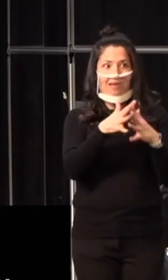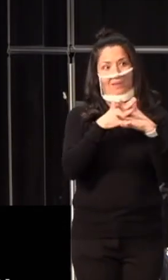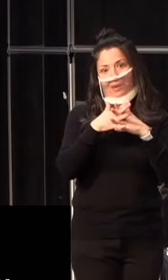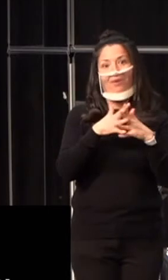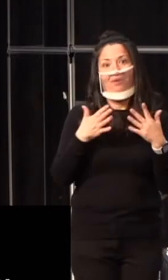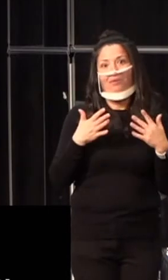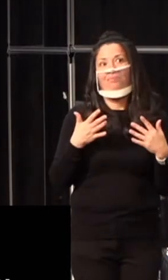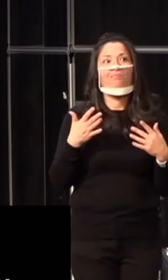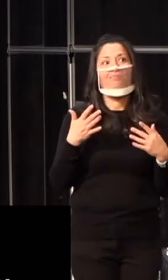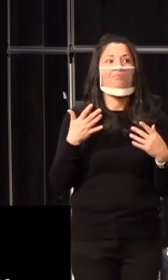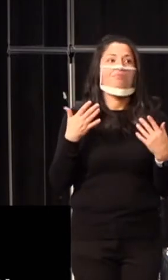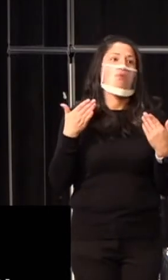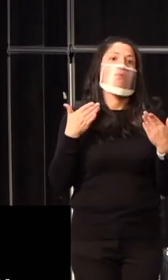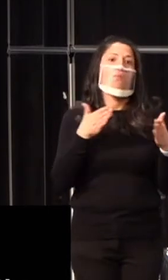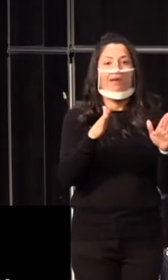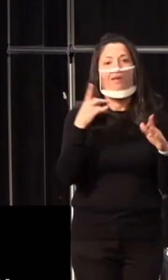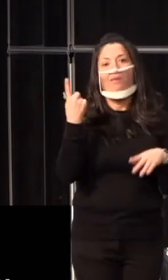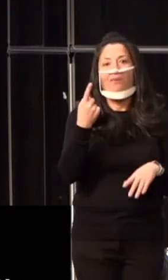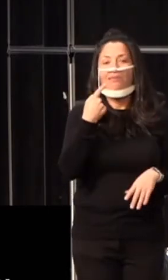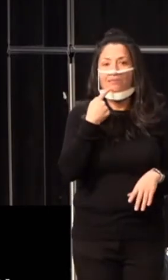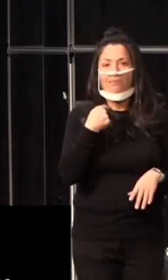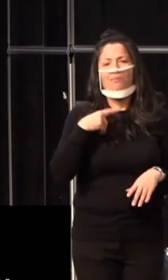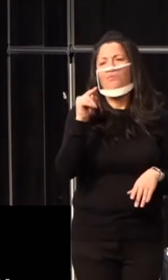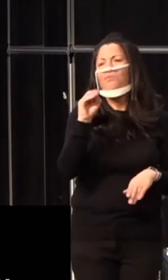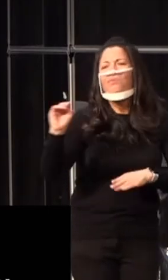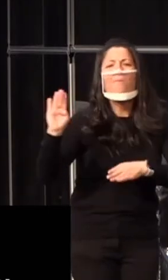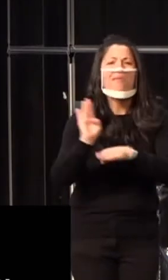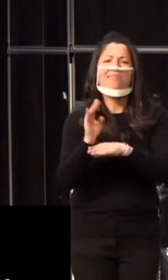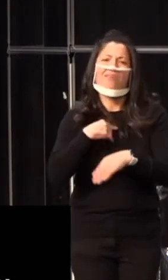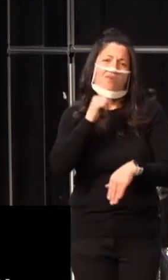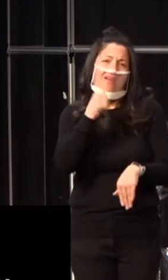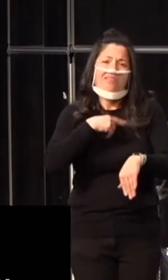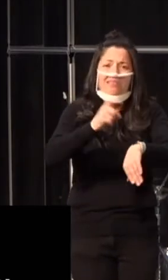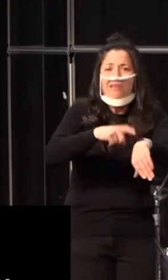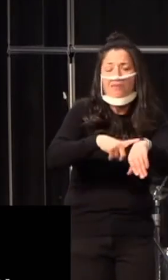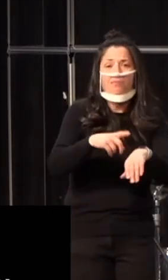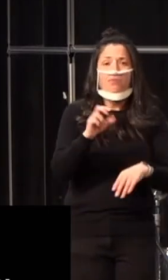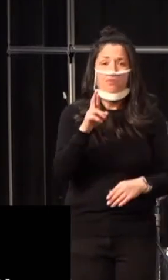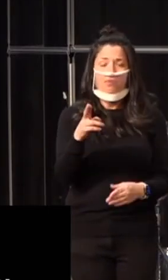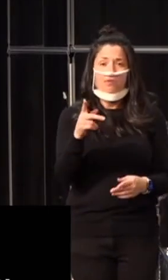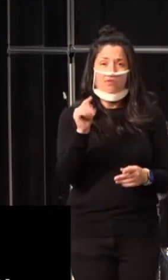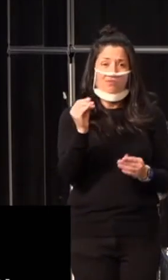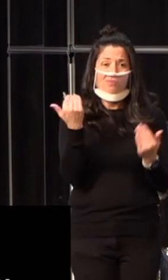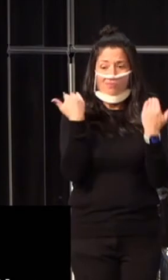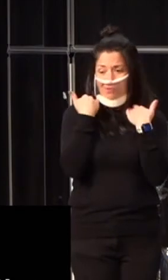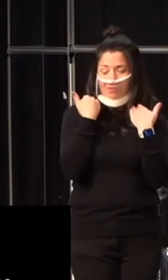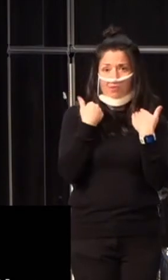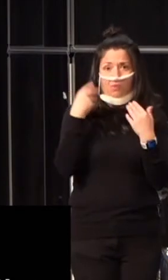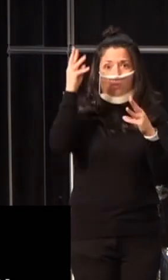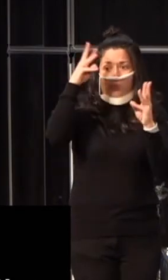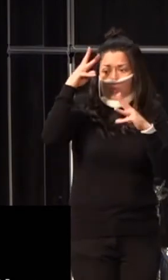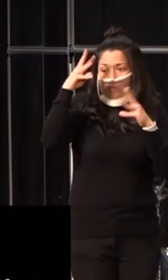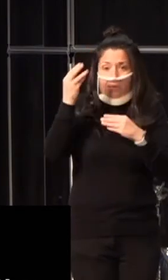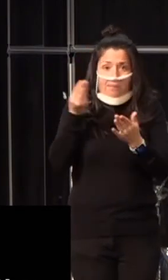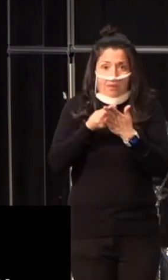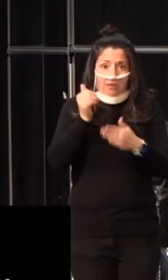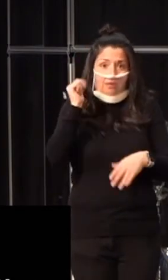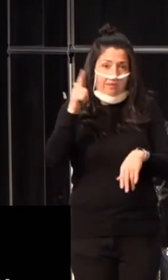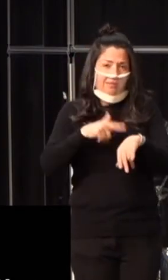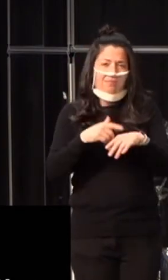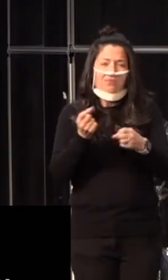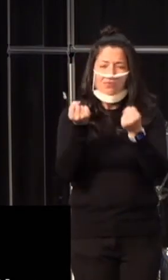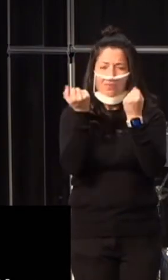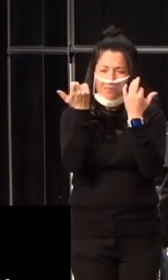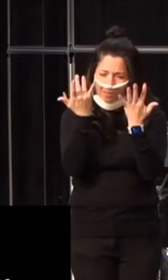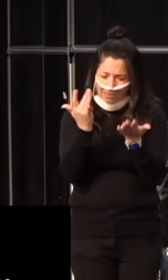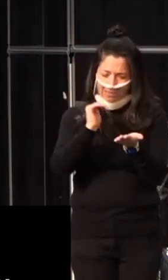too busy. I don't have time to partner with God in his plan. Too broke. I'm worried about money all the time. So there's so many excuses